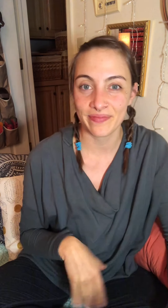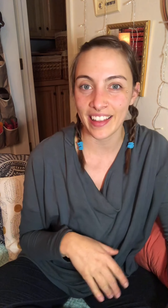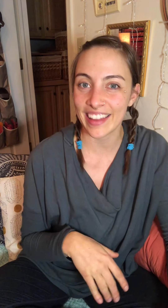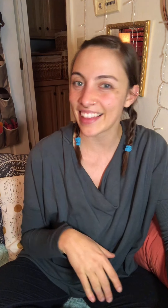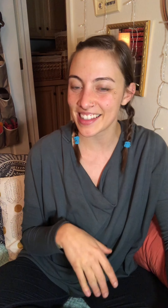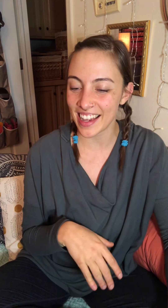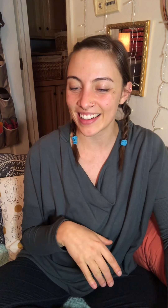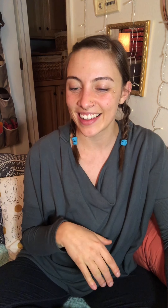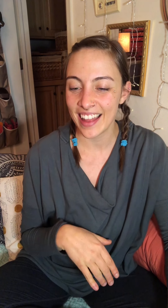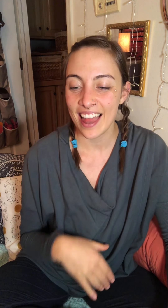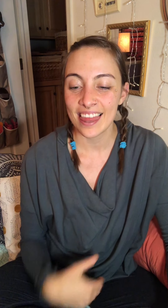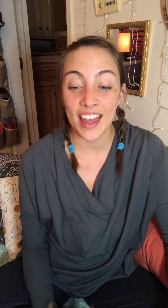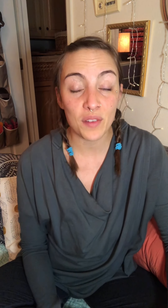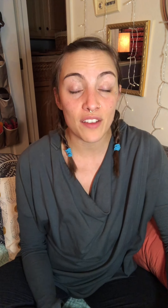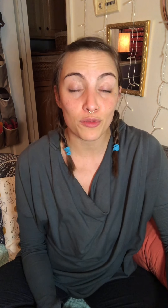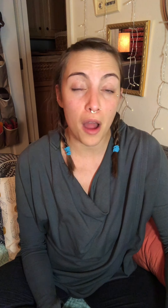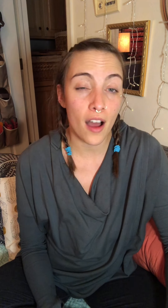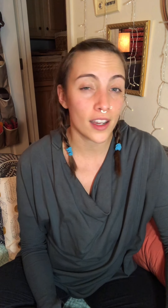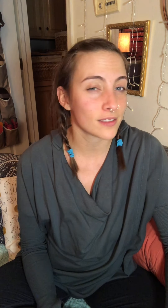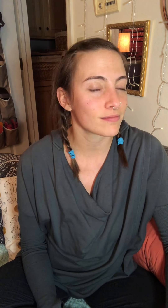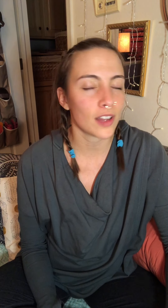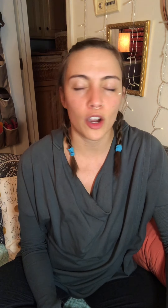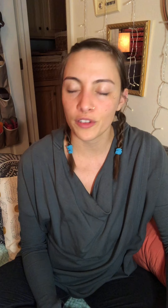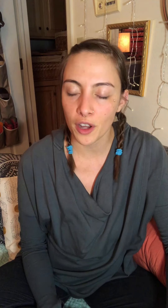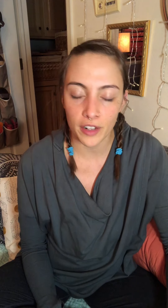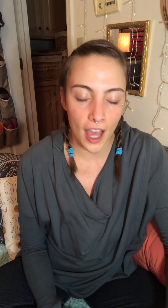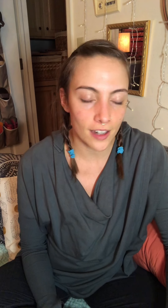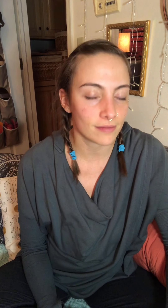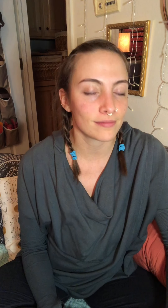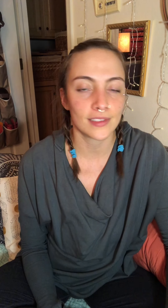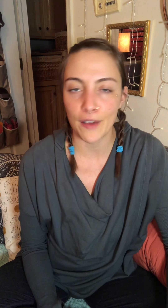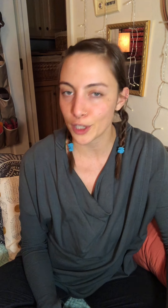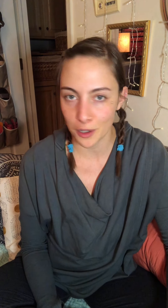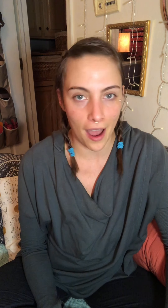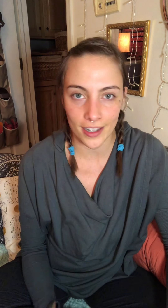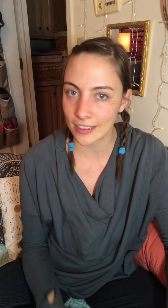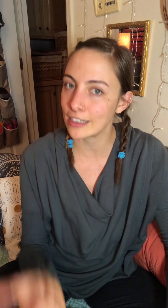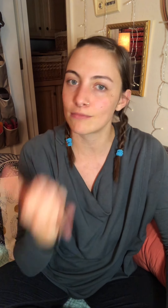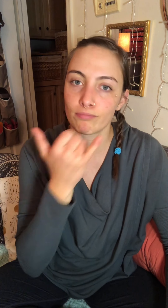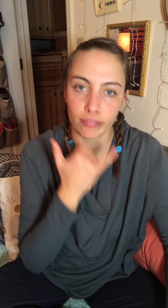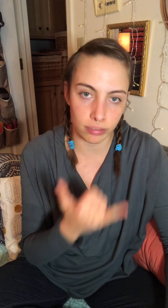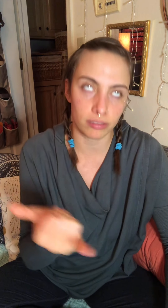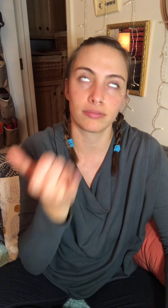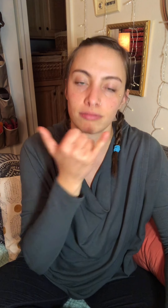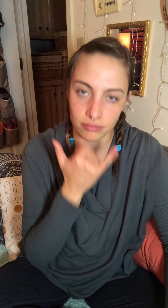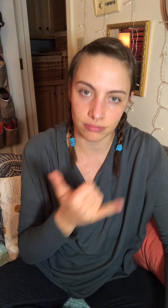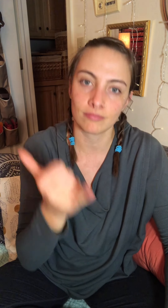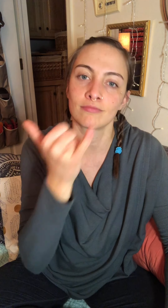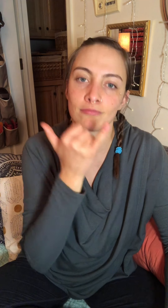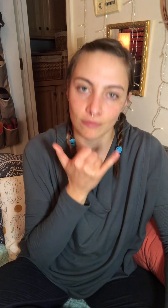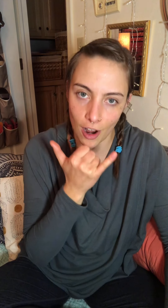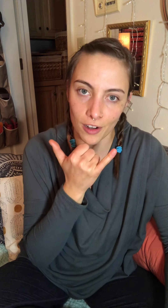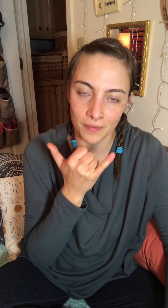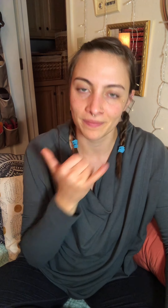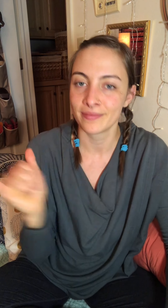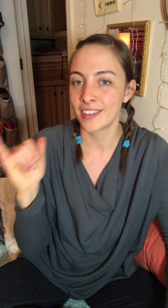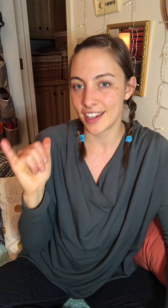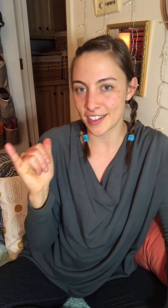like that sign. Then we have wrong, over and over again, never correct, just wrong. You're taking